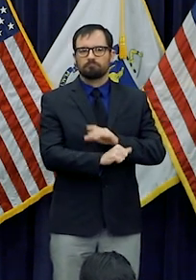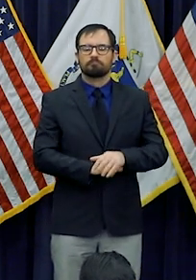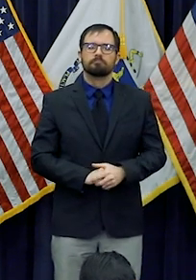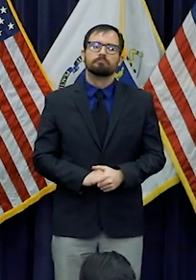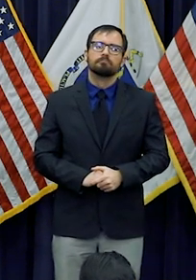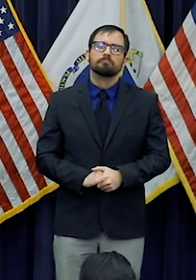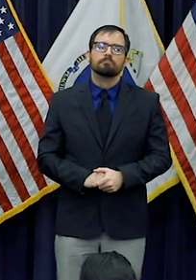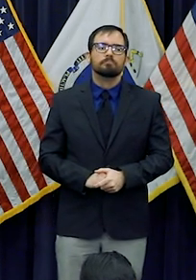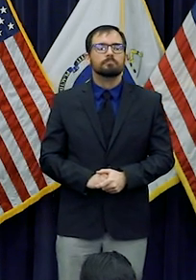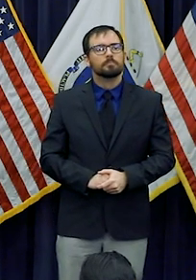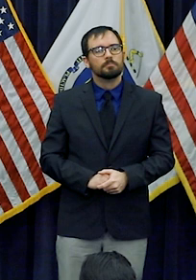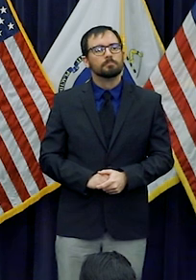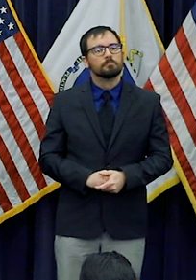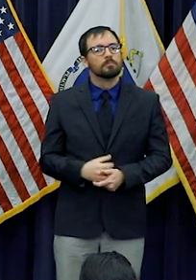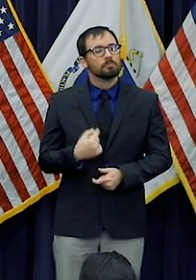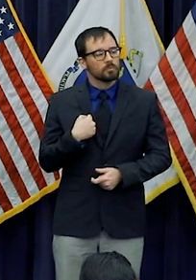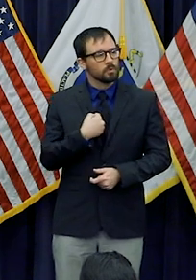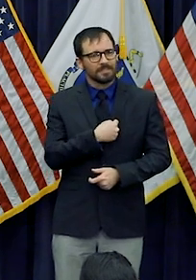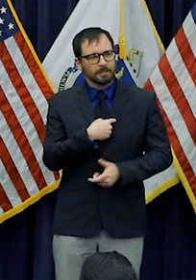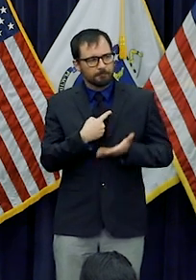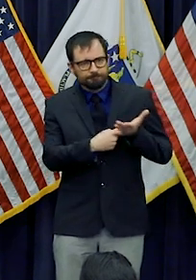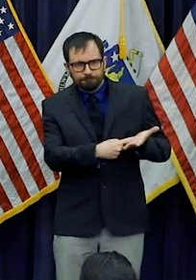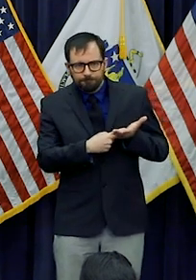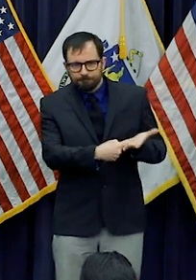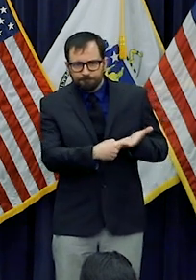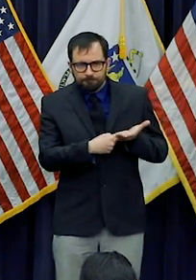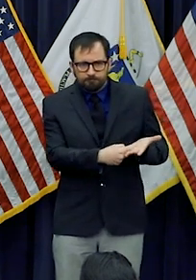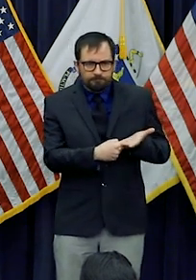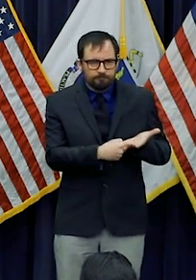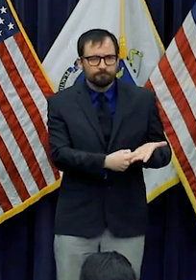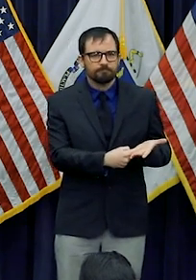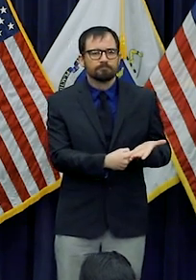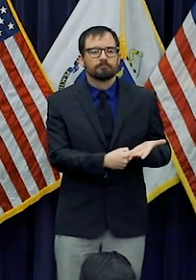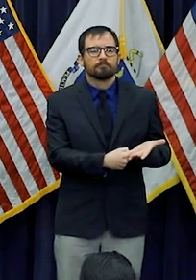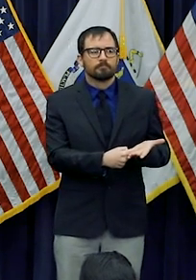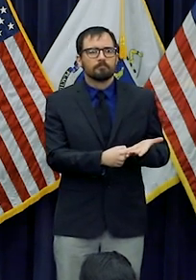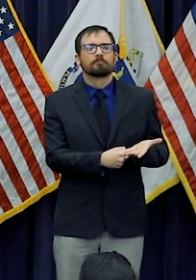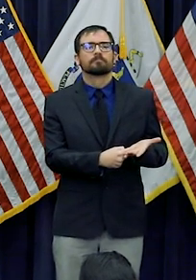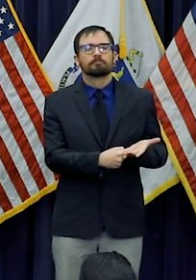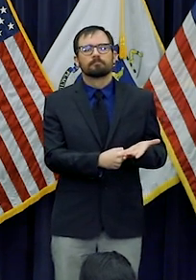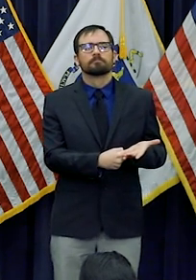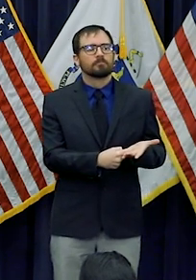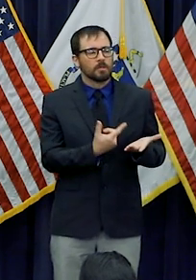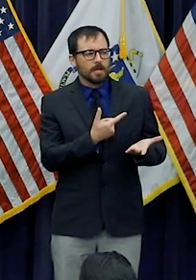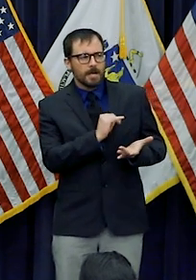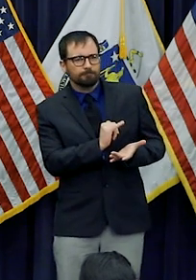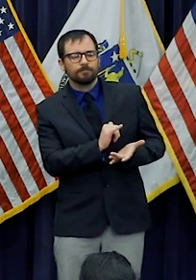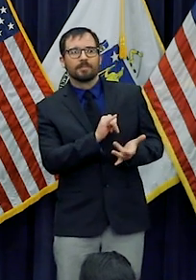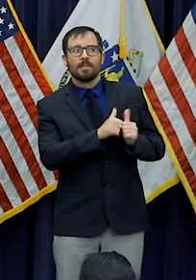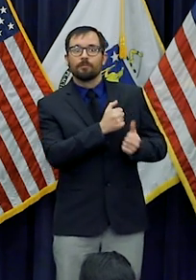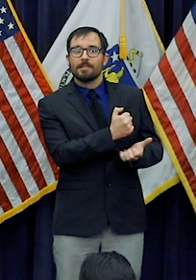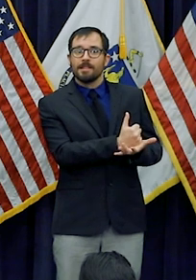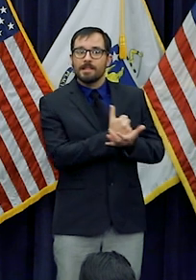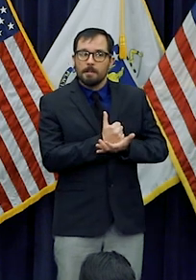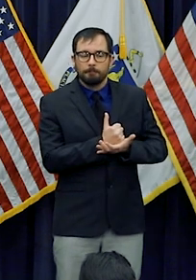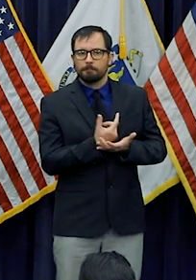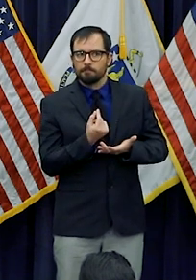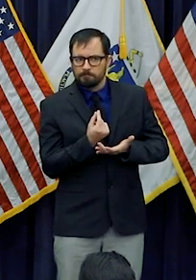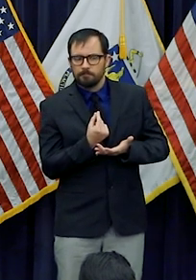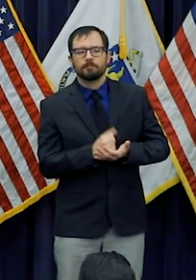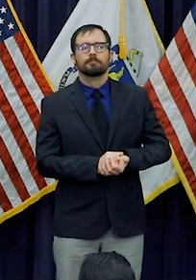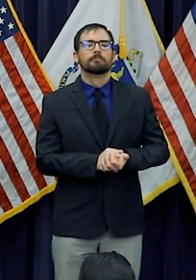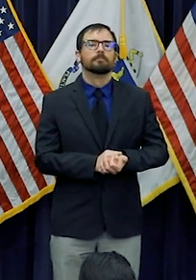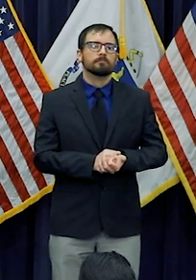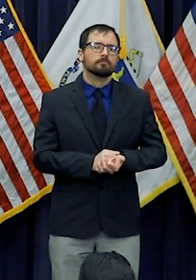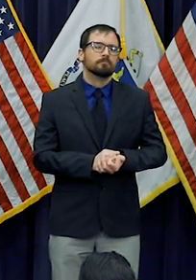got a sense for the kind of work that they can do here in the Commonwealth and identified, along with several other